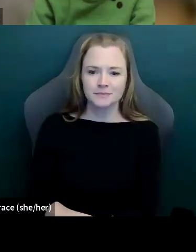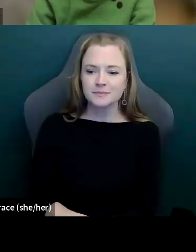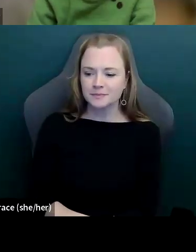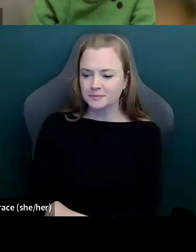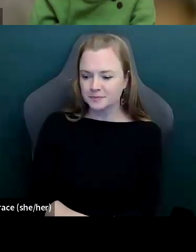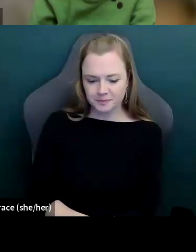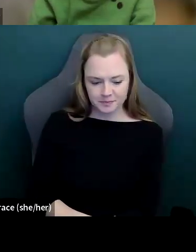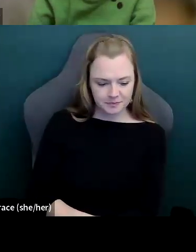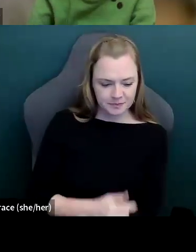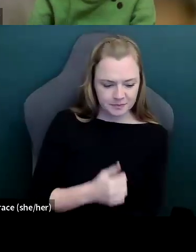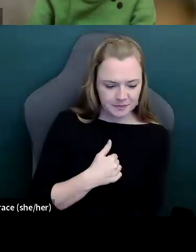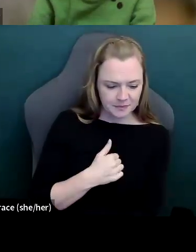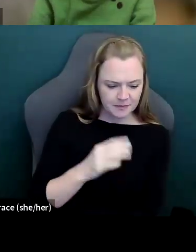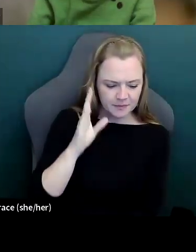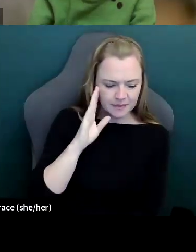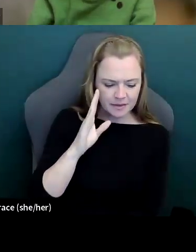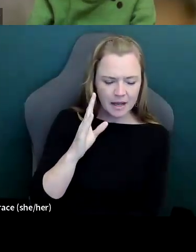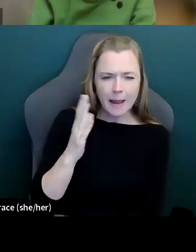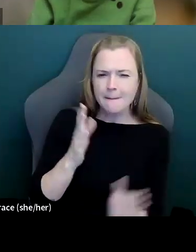I was gonna say, I think